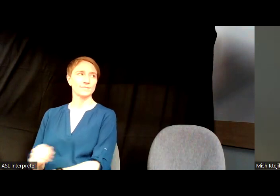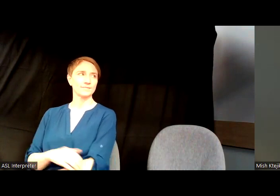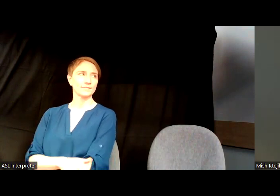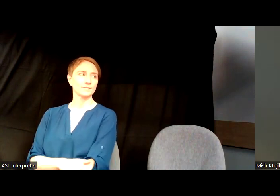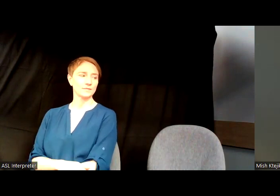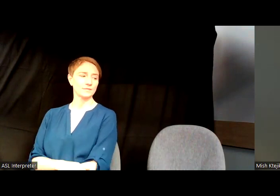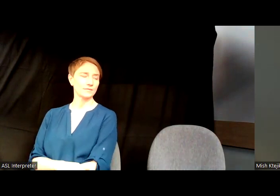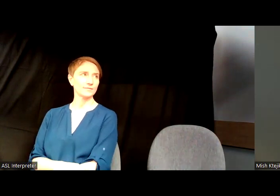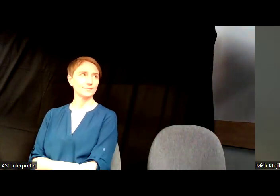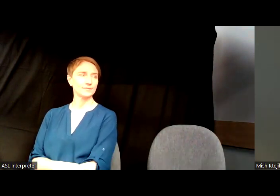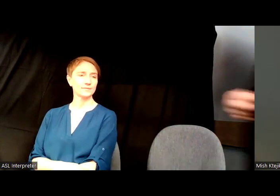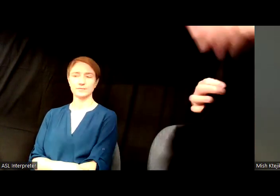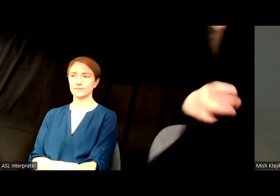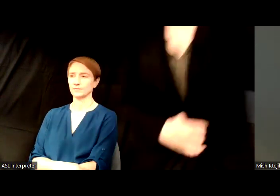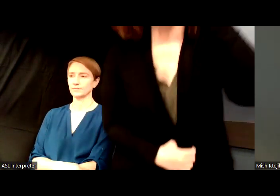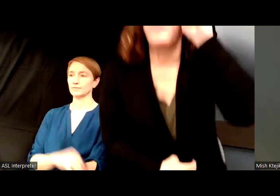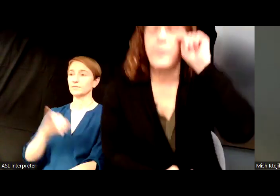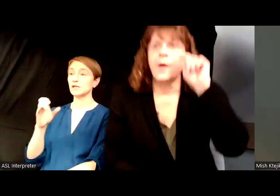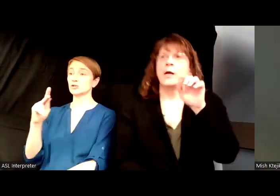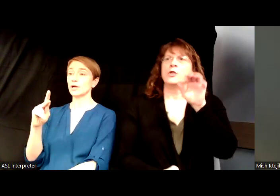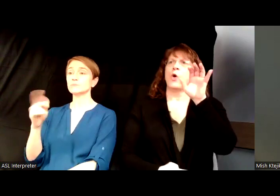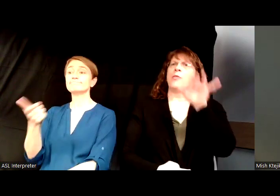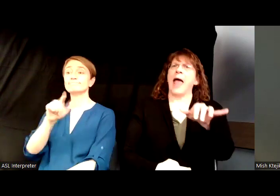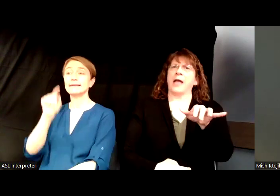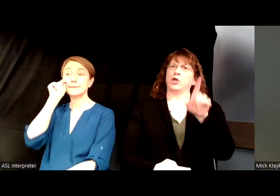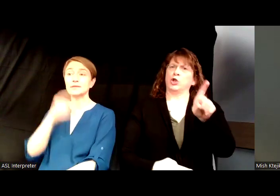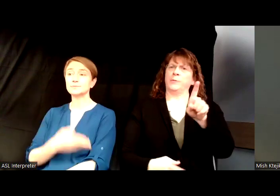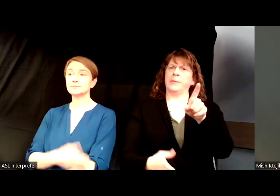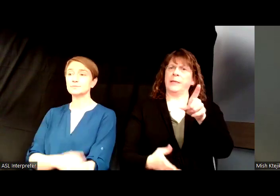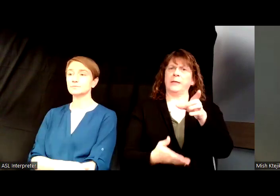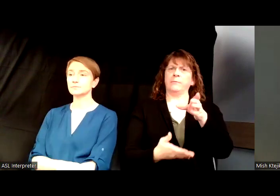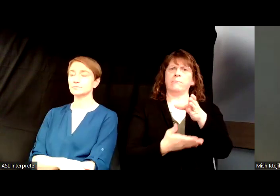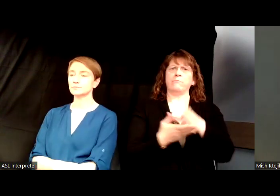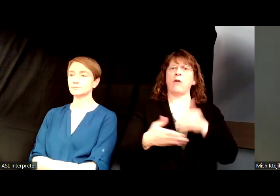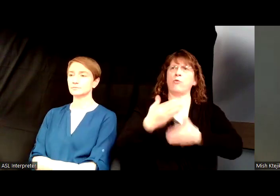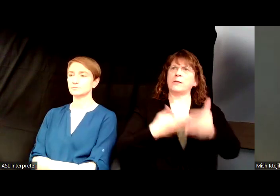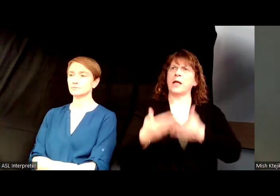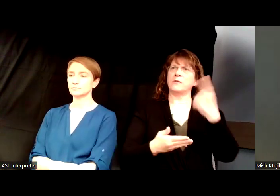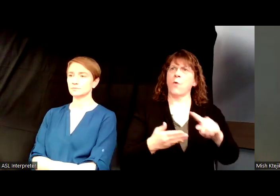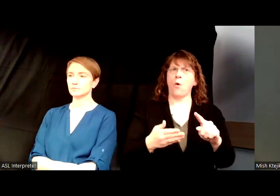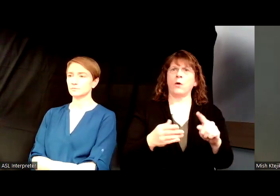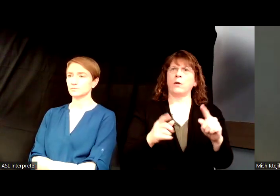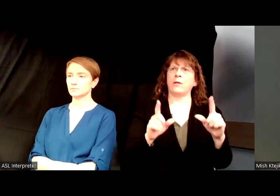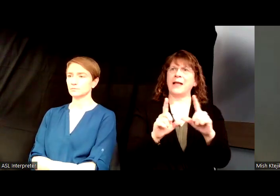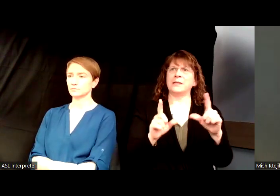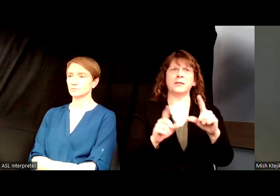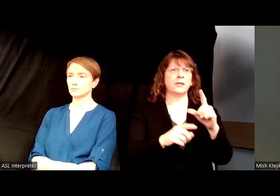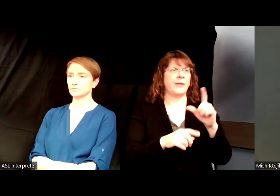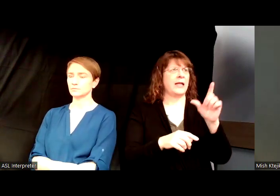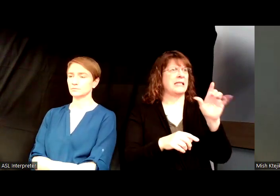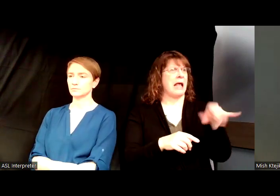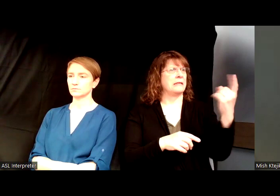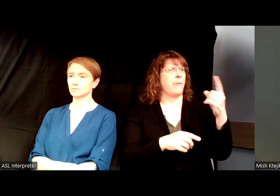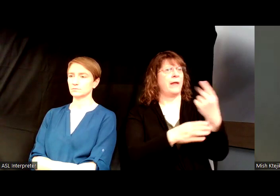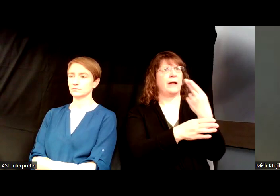Tammy, this is Jack. This is Tammy. This is Tammy. So this could be part of the process